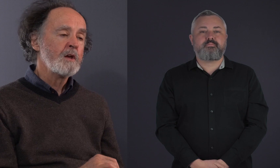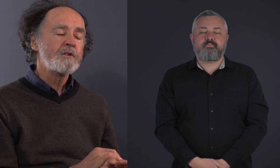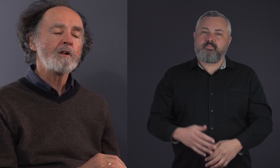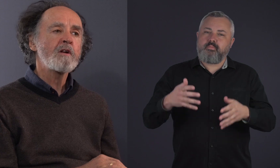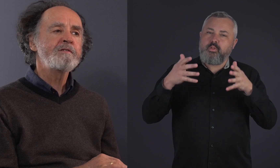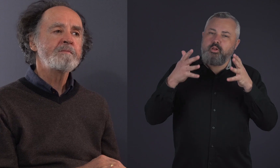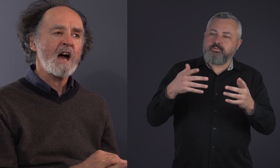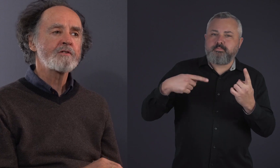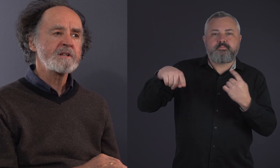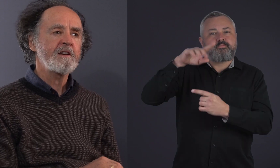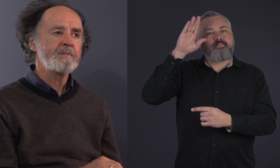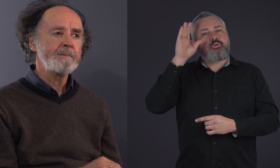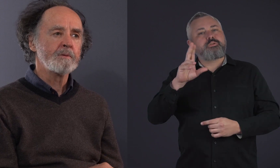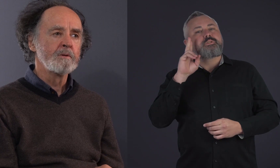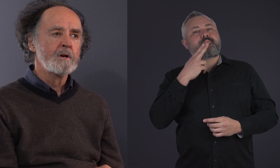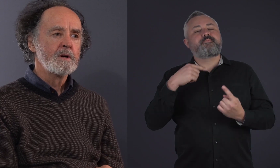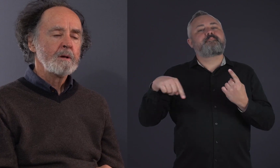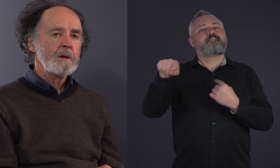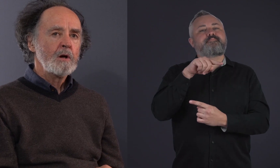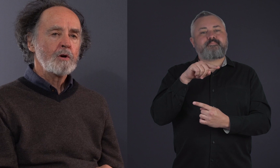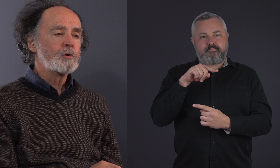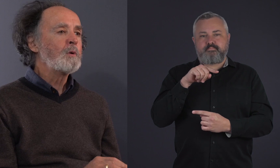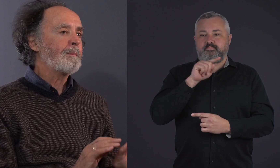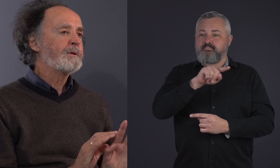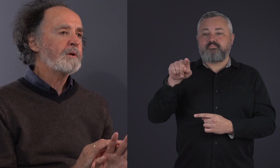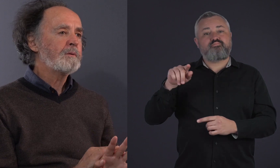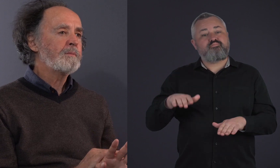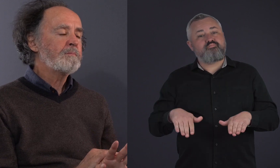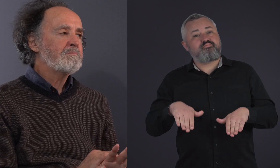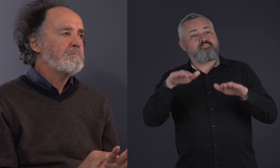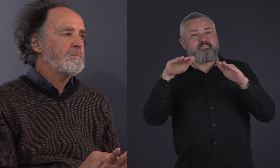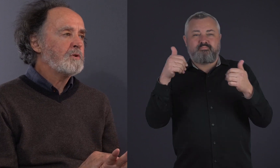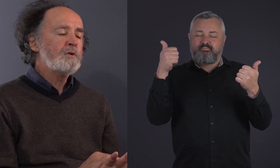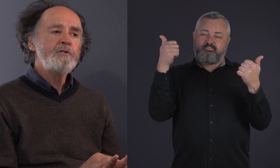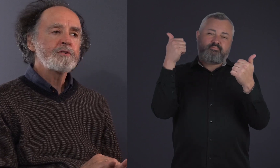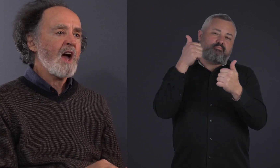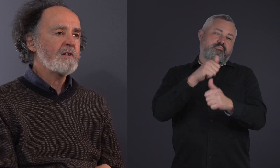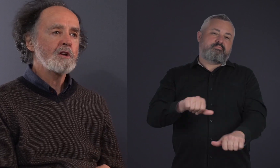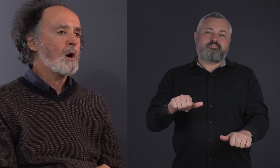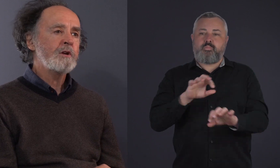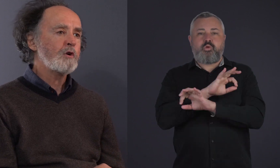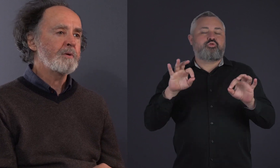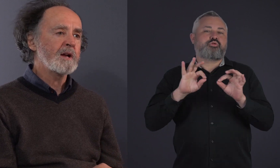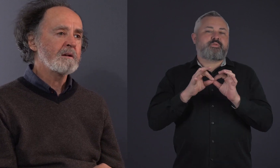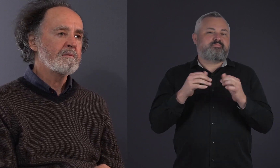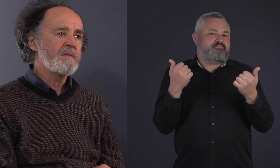So a lot of country deaf people grew up used to having no interpreting. They